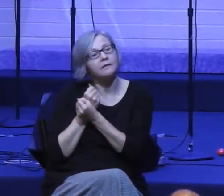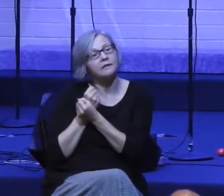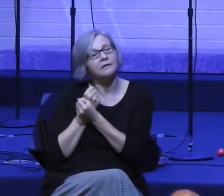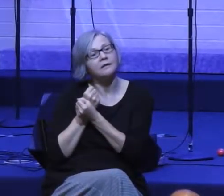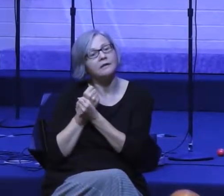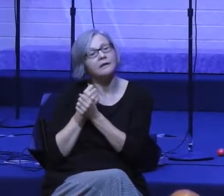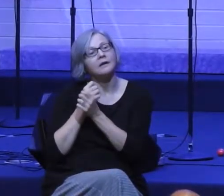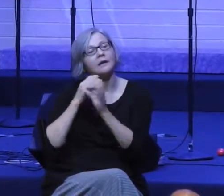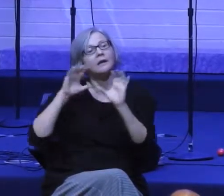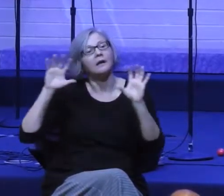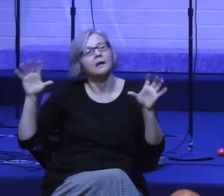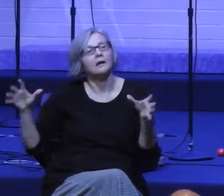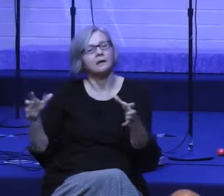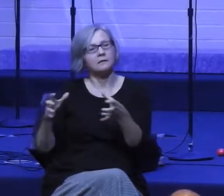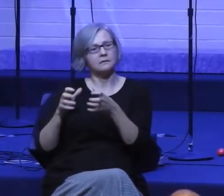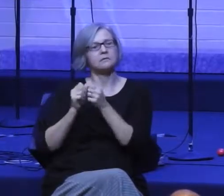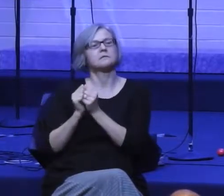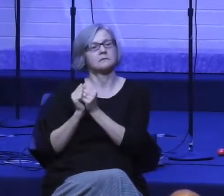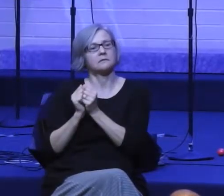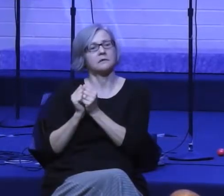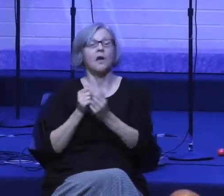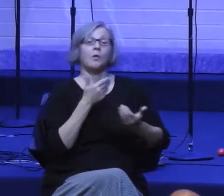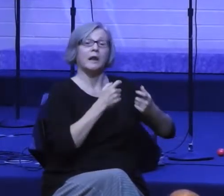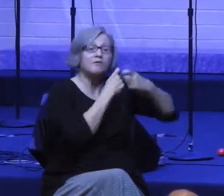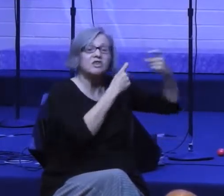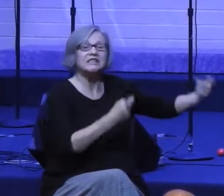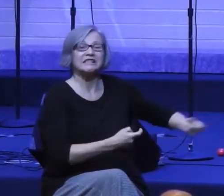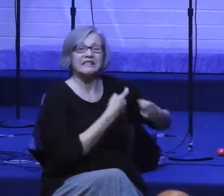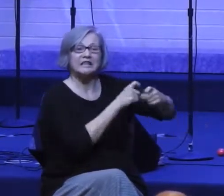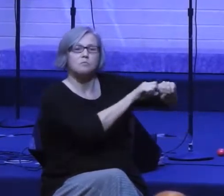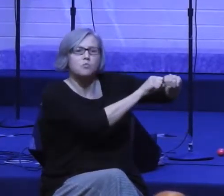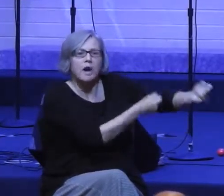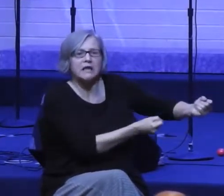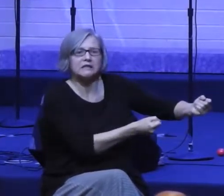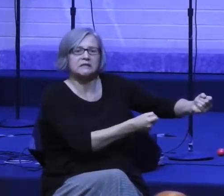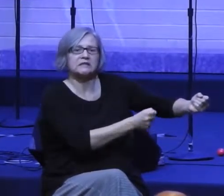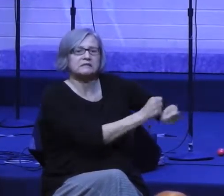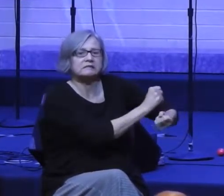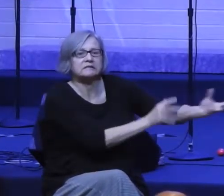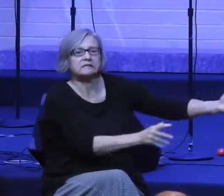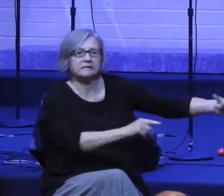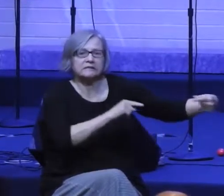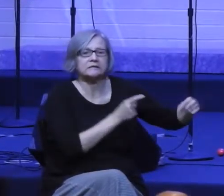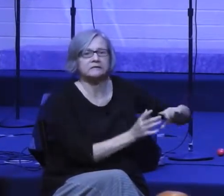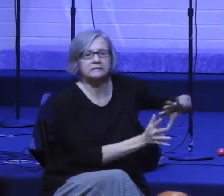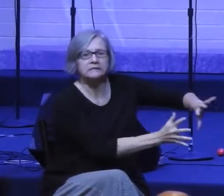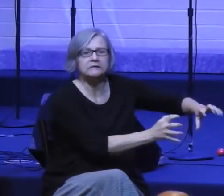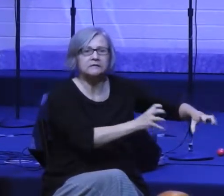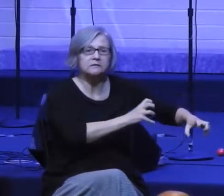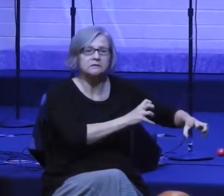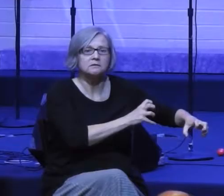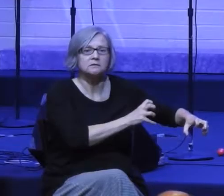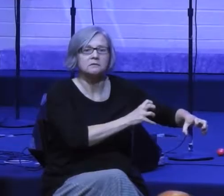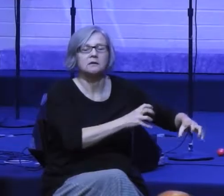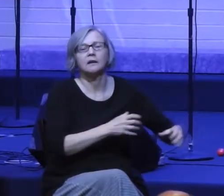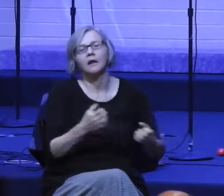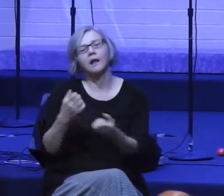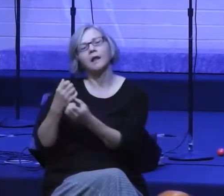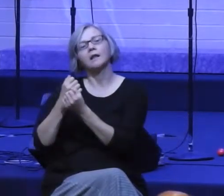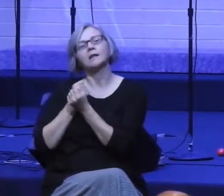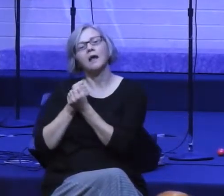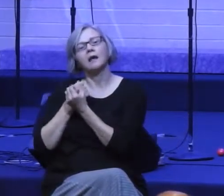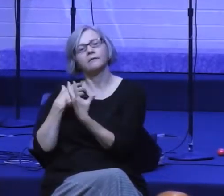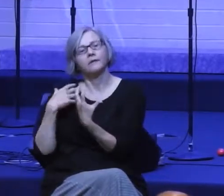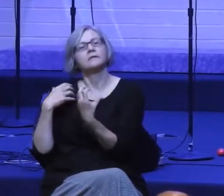love breaks, or sorry, whatever hate breaks, love can fix. Whatever hate does,